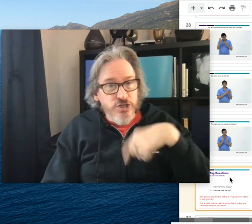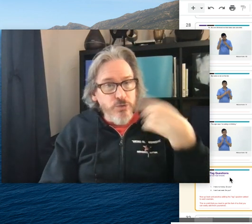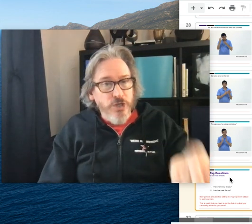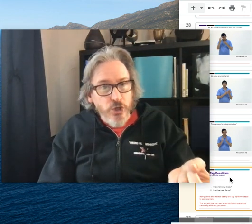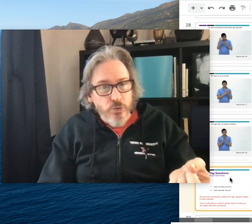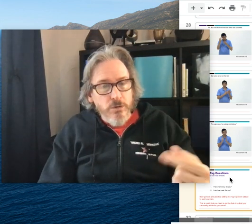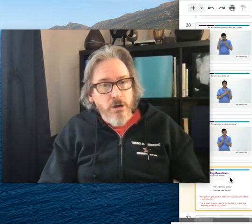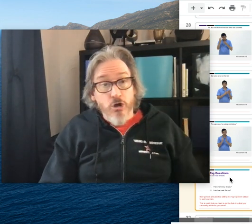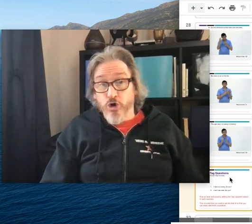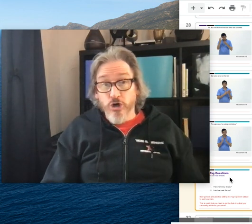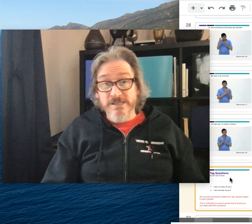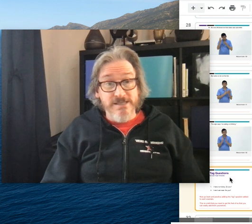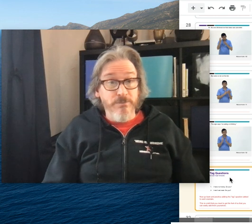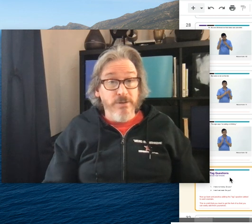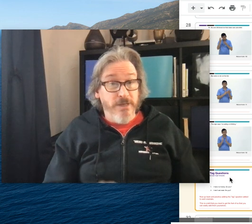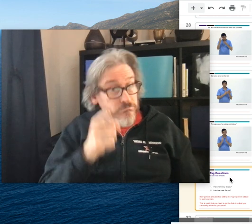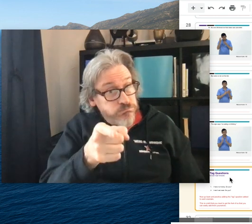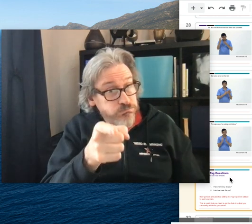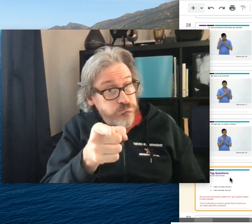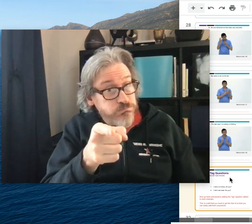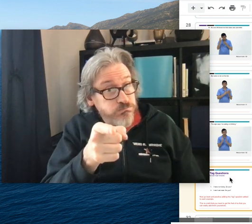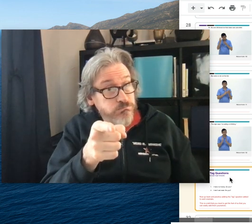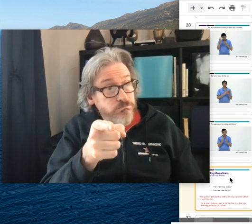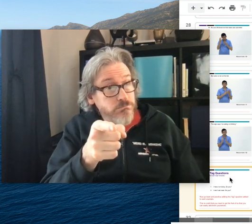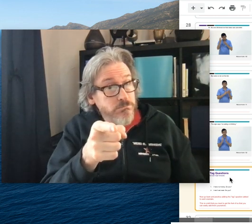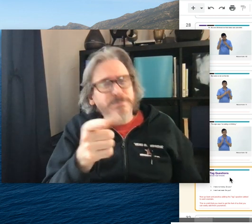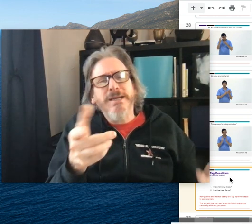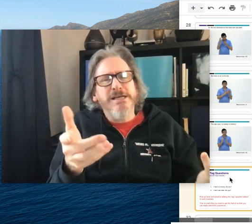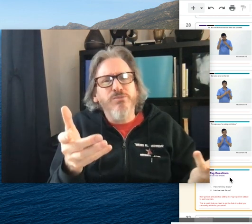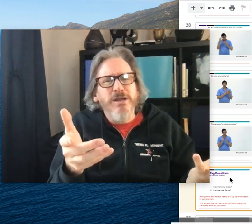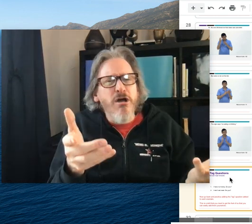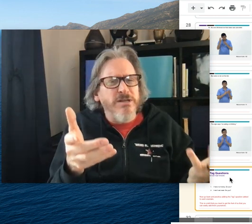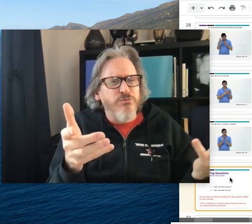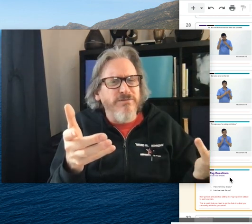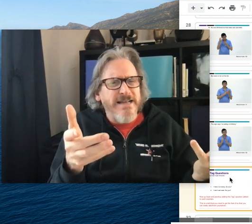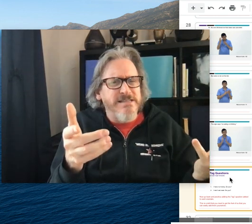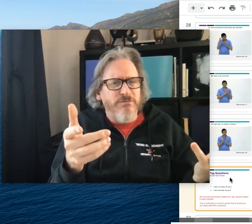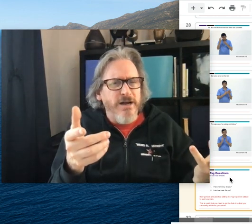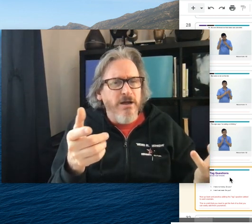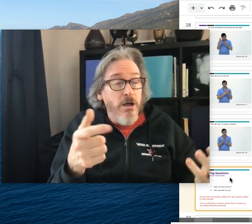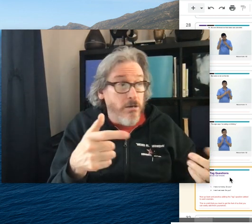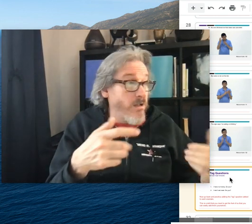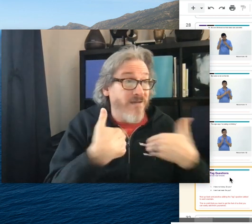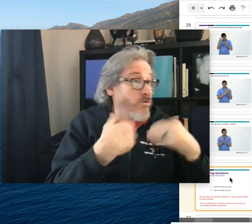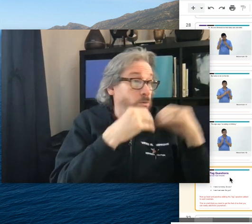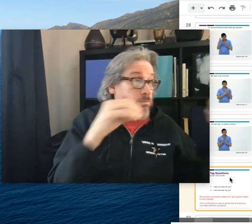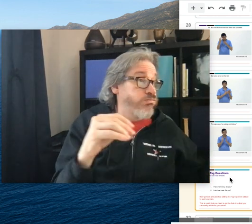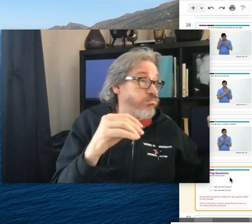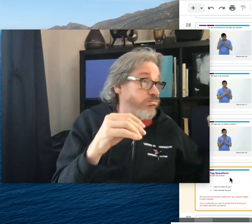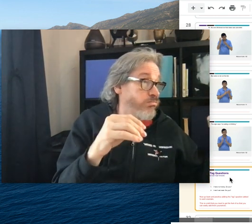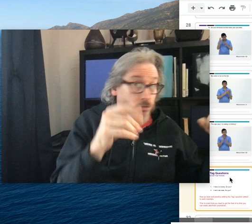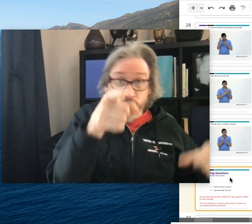So the do you could simply be because we know it's reflexive, right?